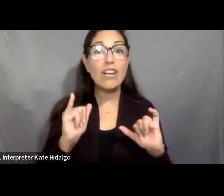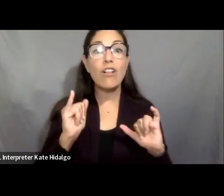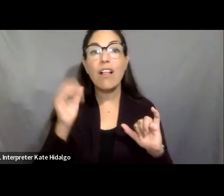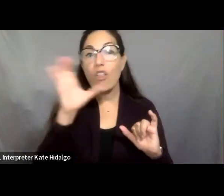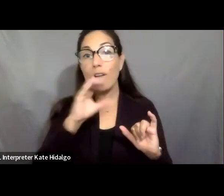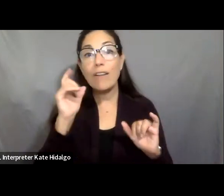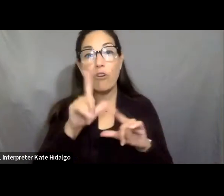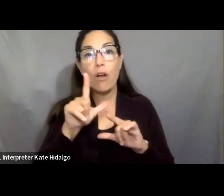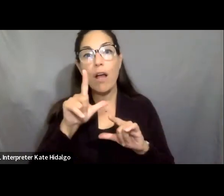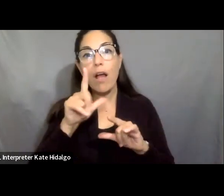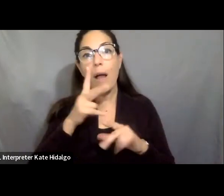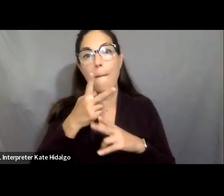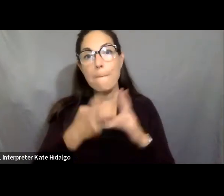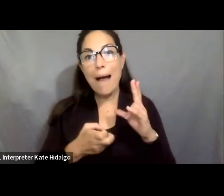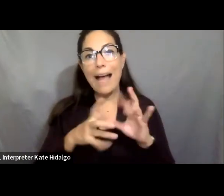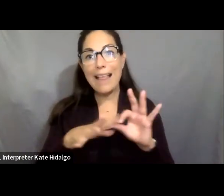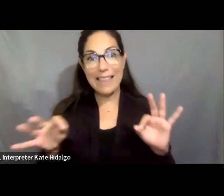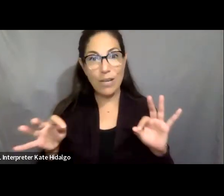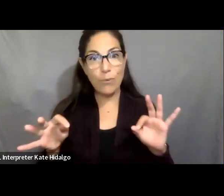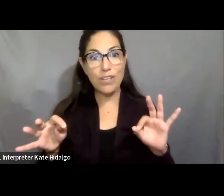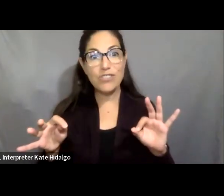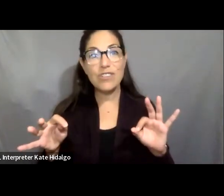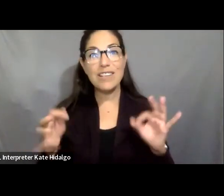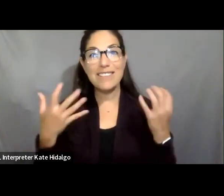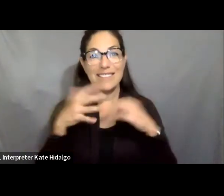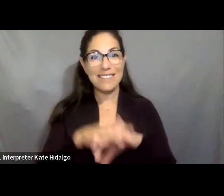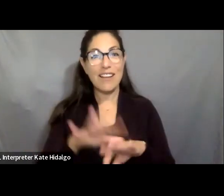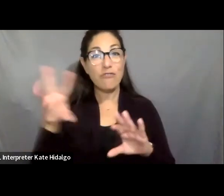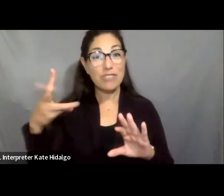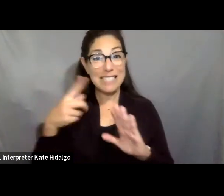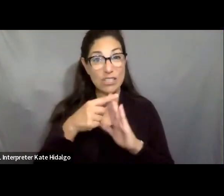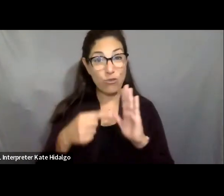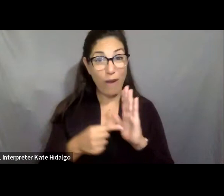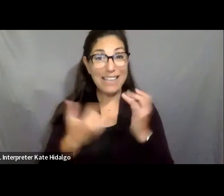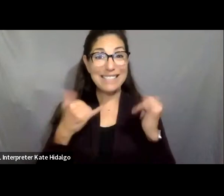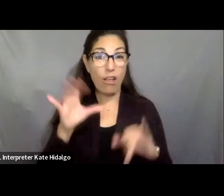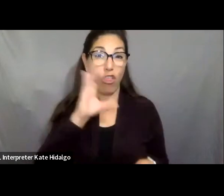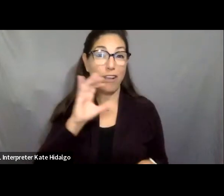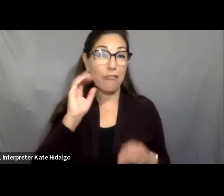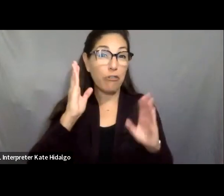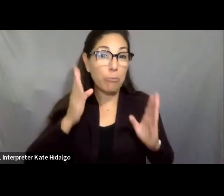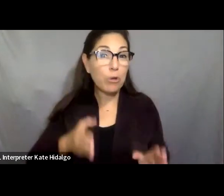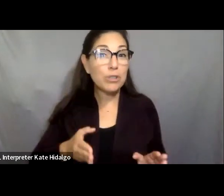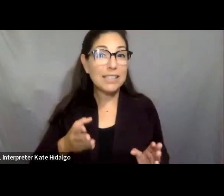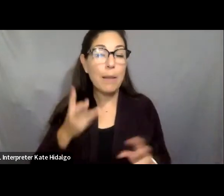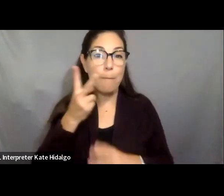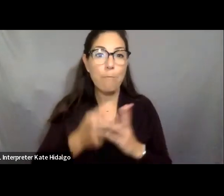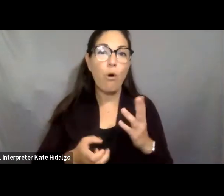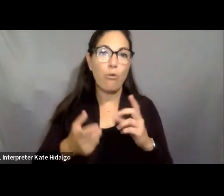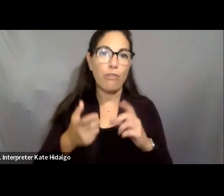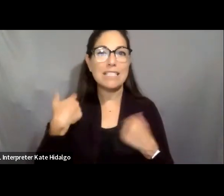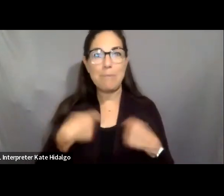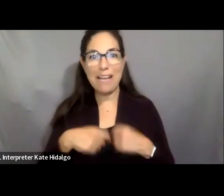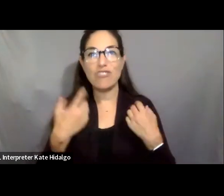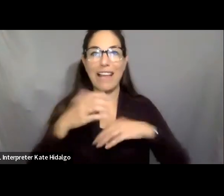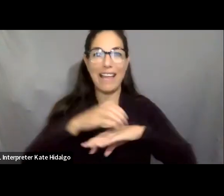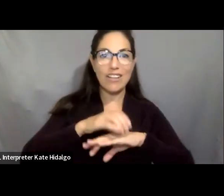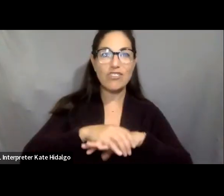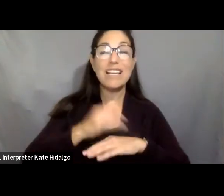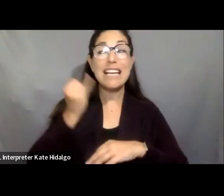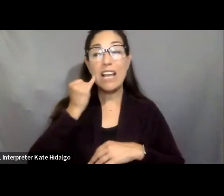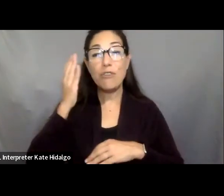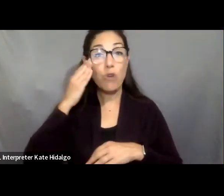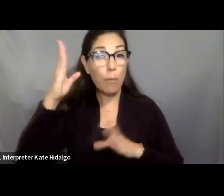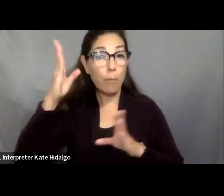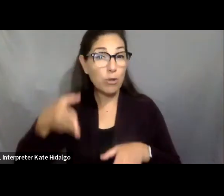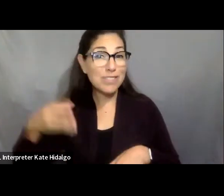anybody knows of dual language immersion teacher for 6th grade, I'm looking still. So doing my best, but if you have anything, please let me